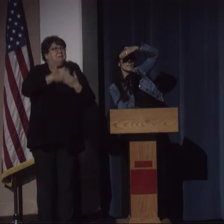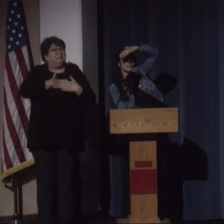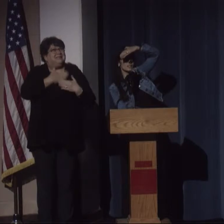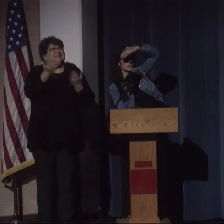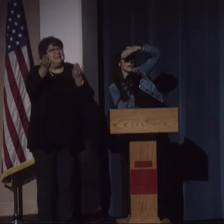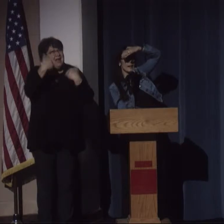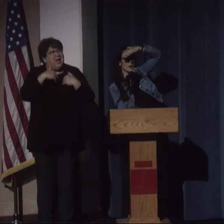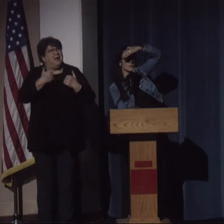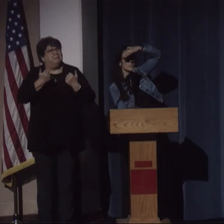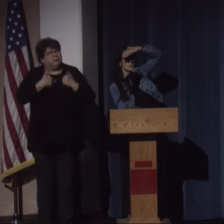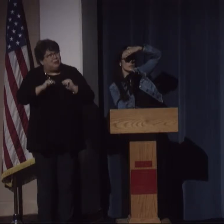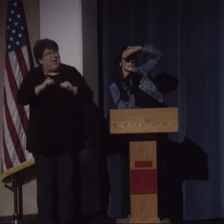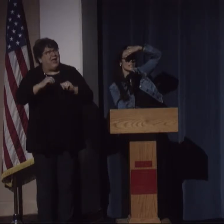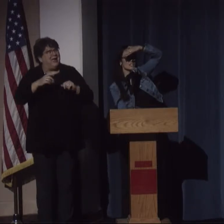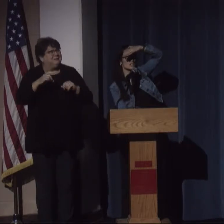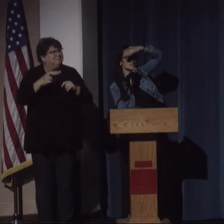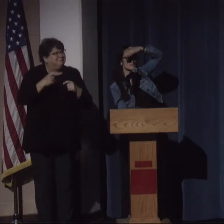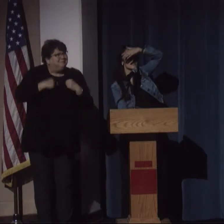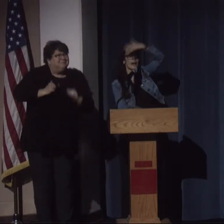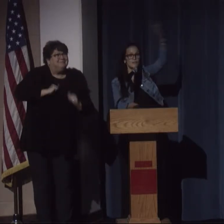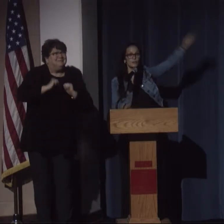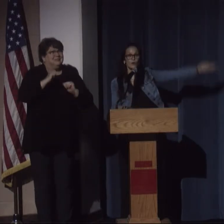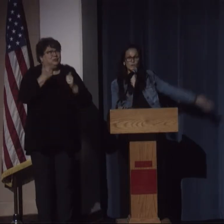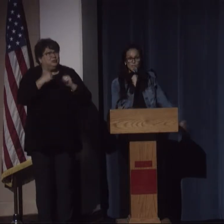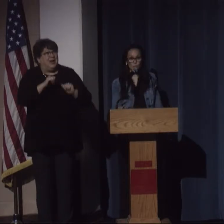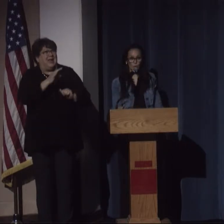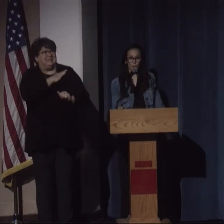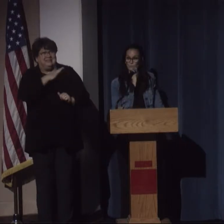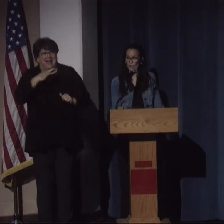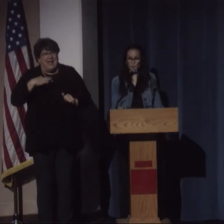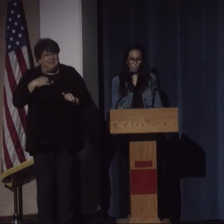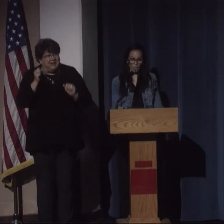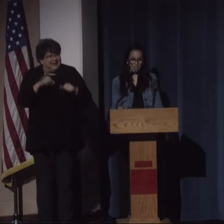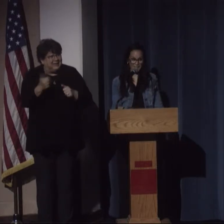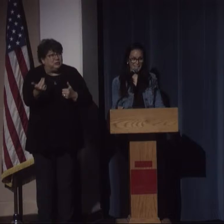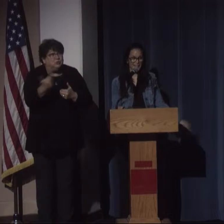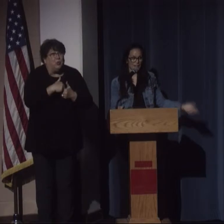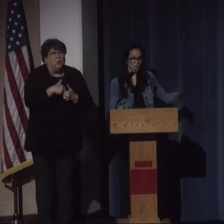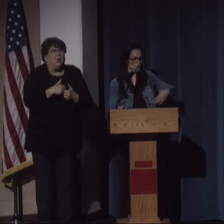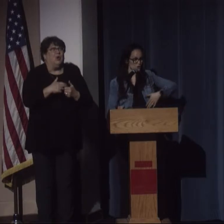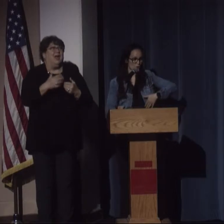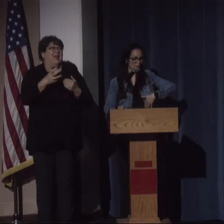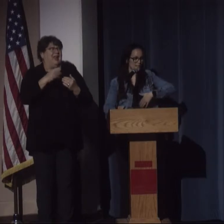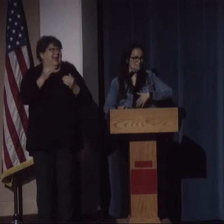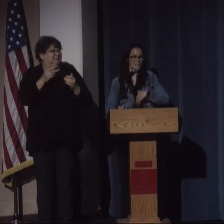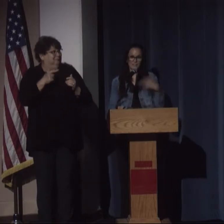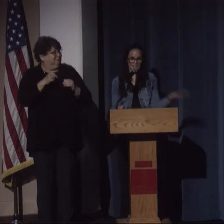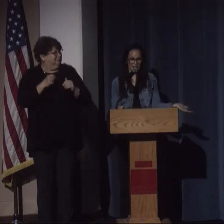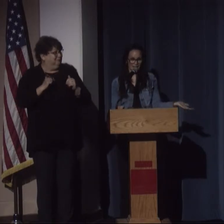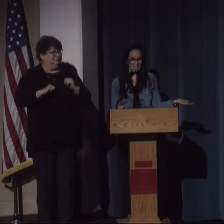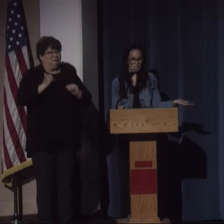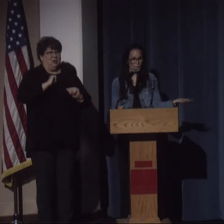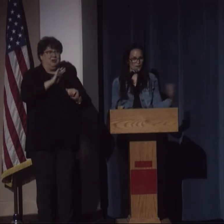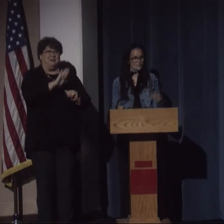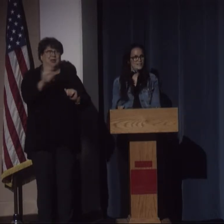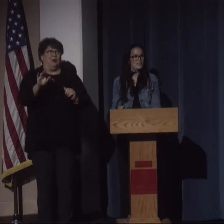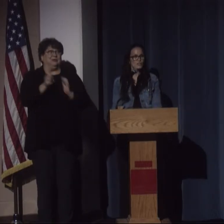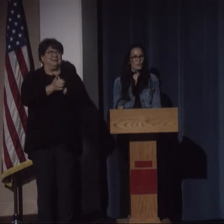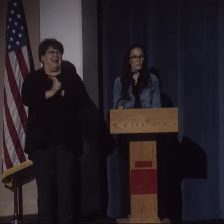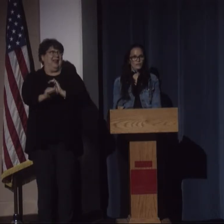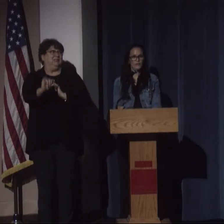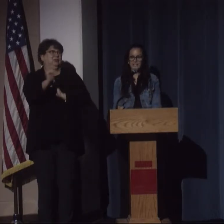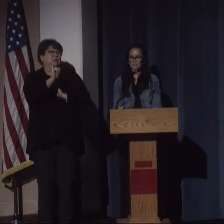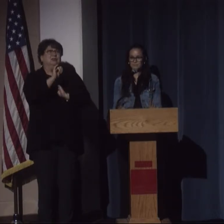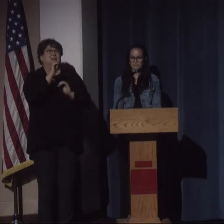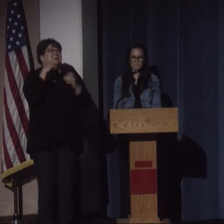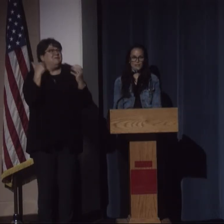come and try out and join next year. Staff are also welcome to join and showcase their talents as well. So